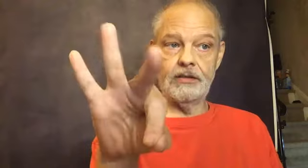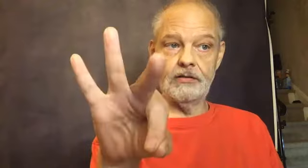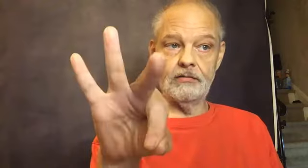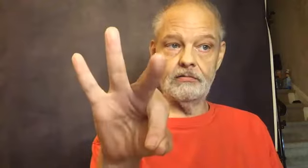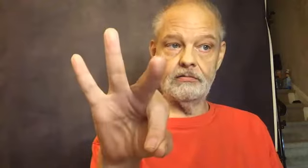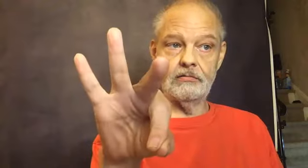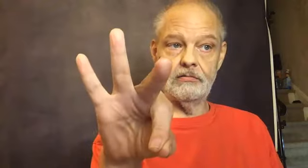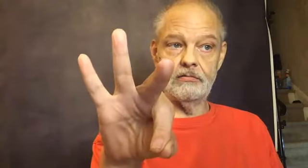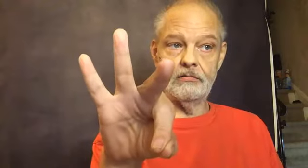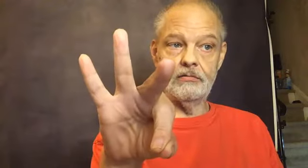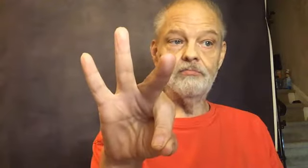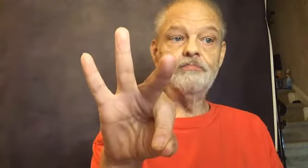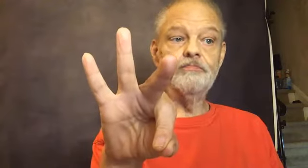19,